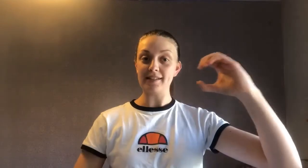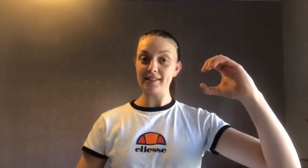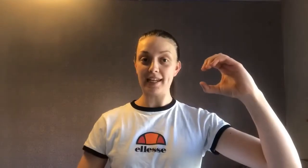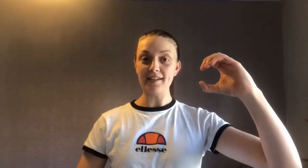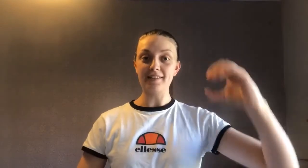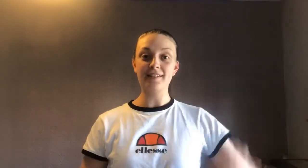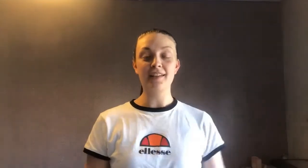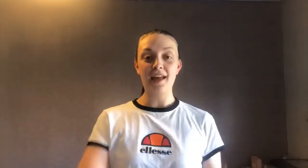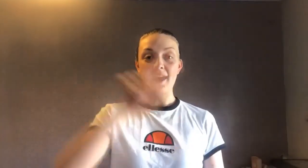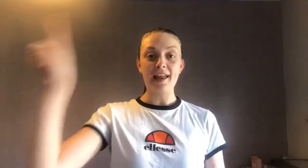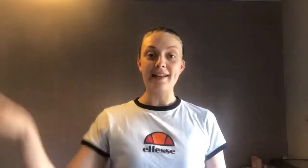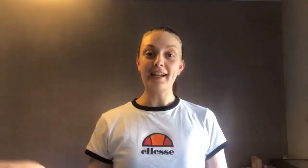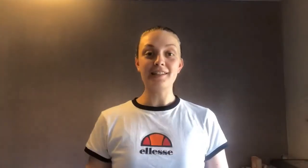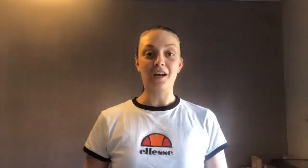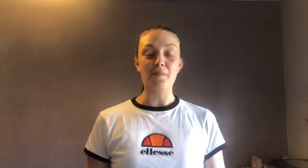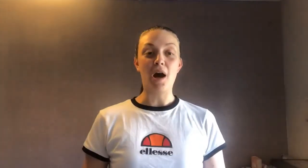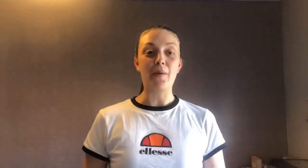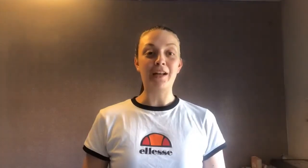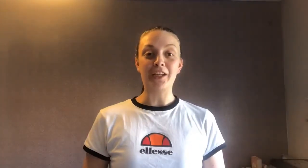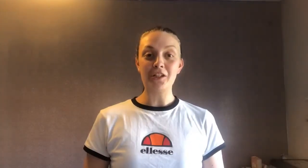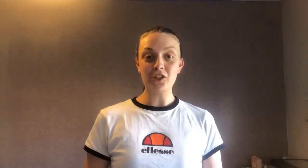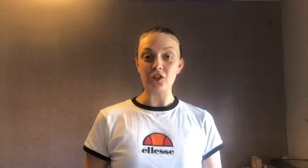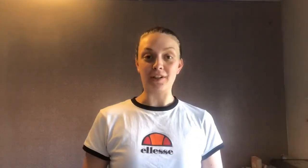C, next time I would like you to join